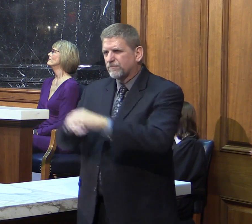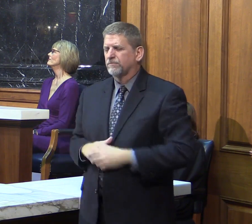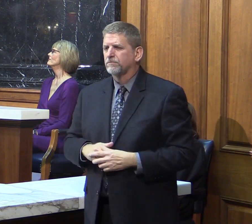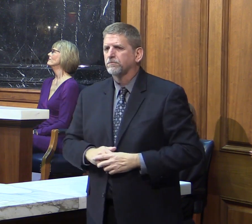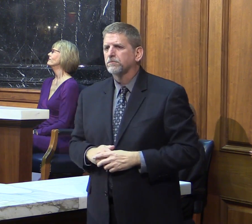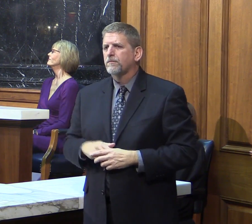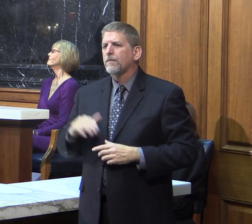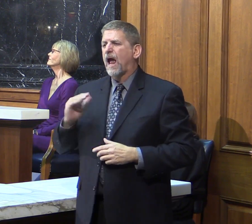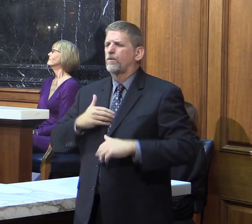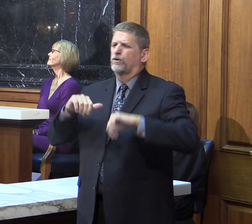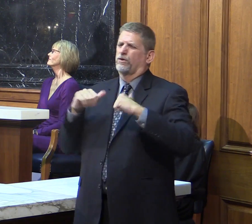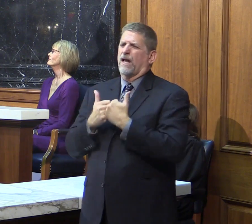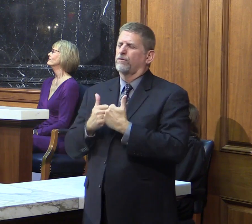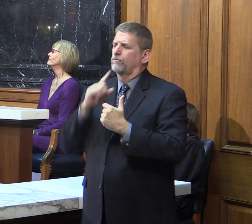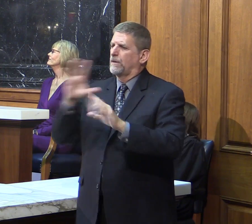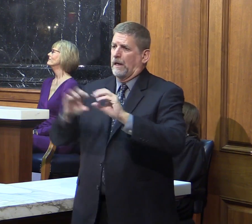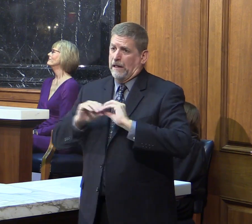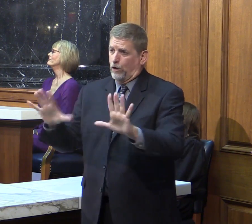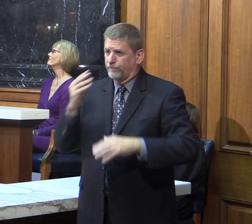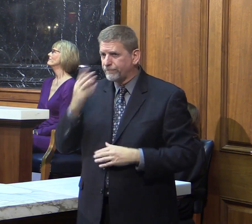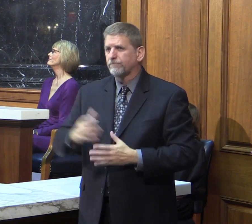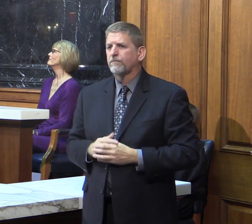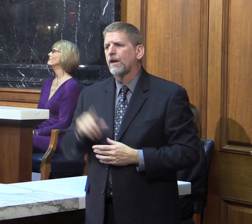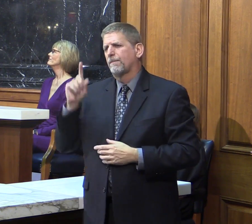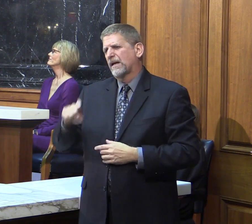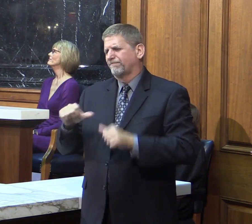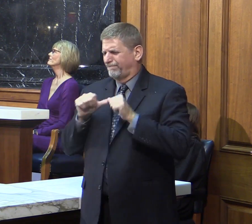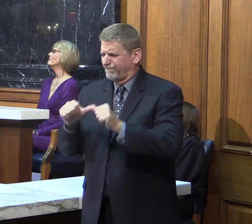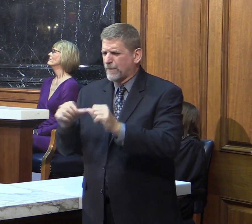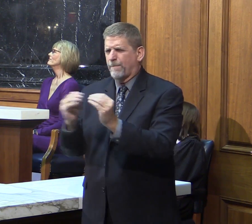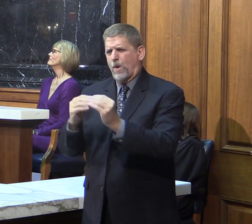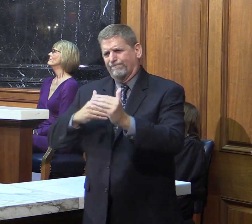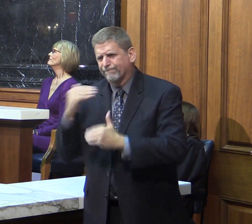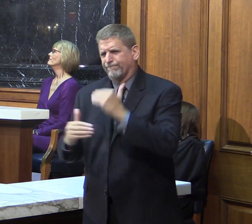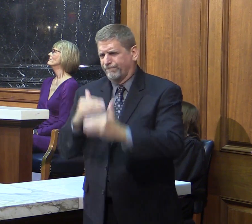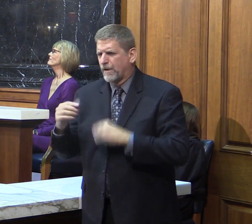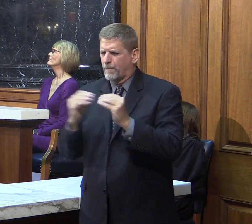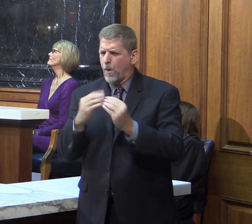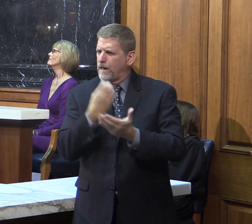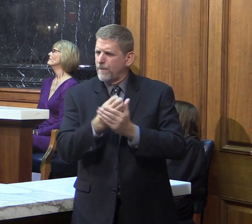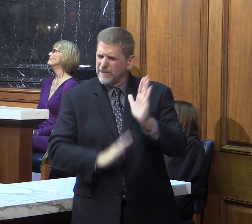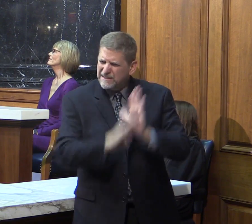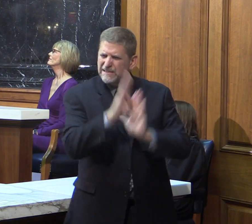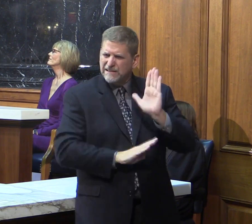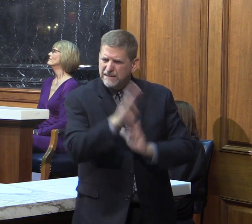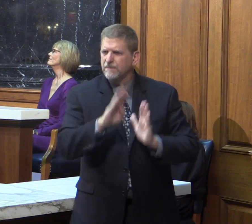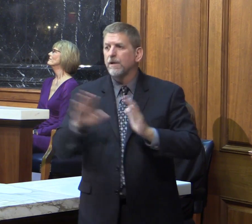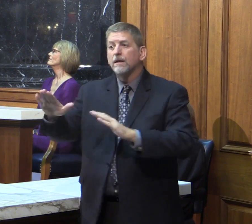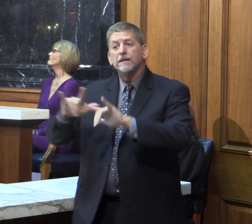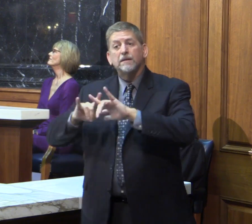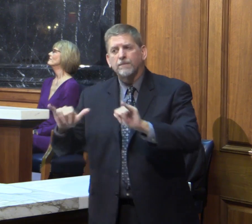is clear. We need to sustain our momentum in economic development and at the same time